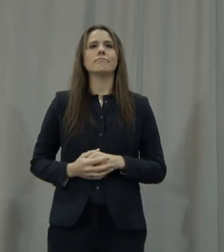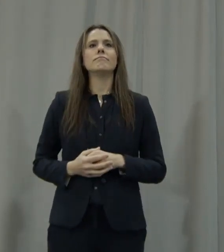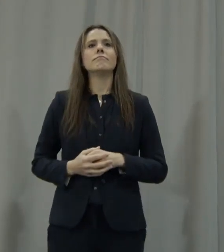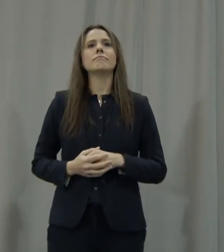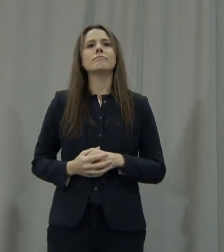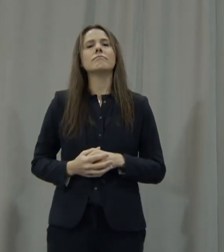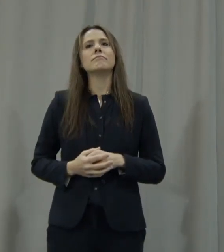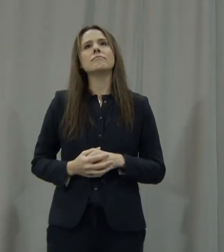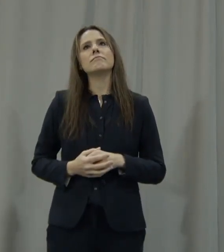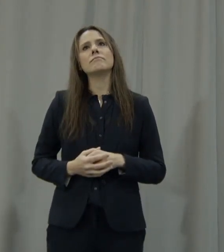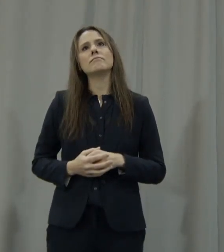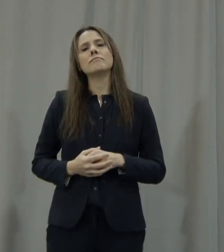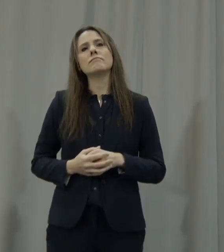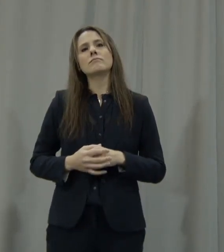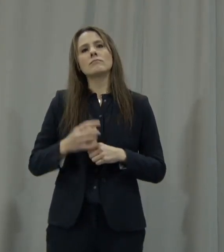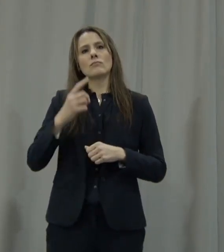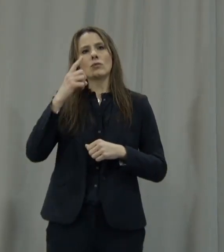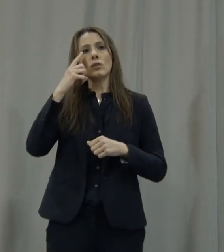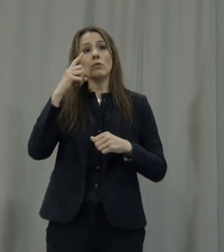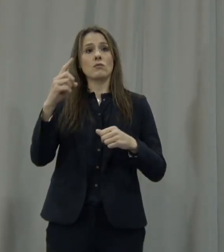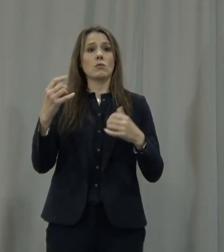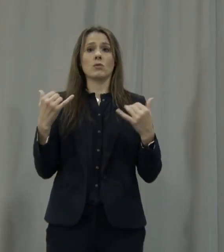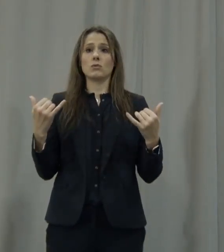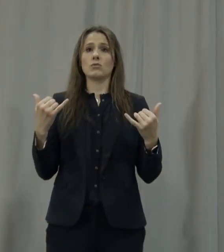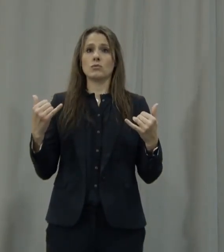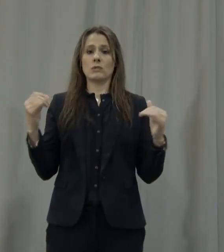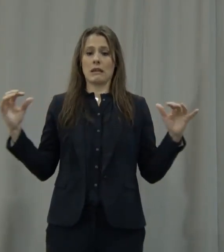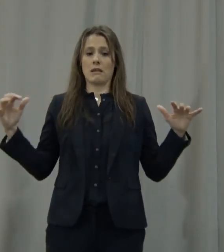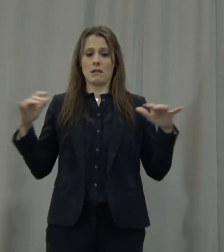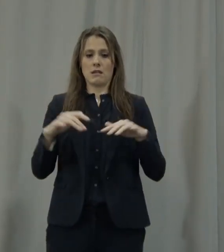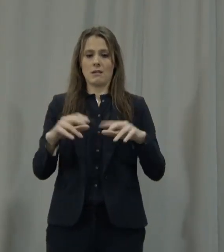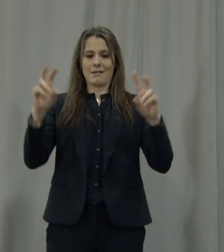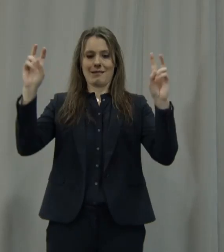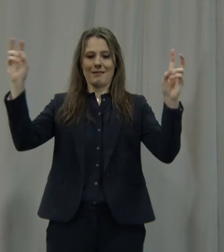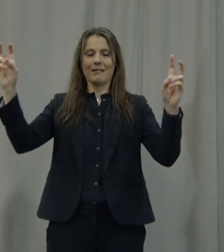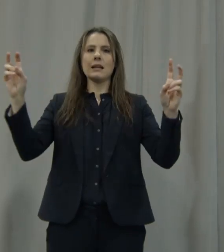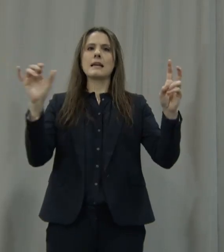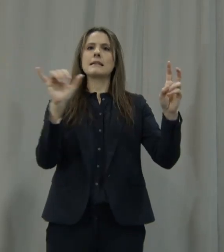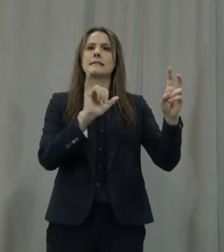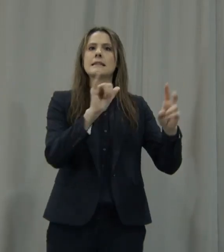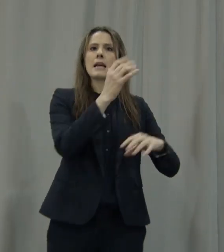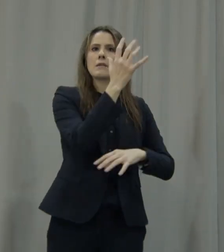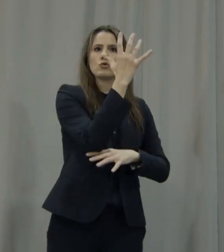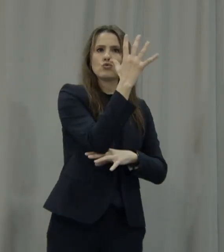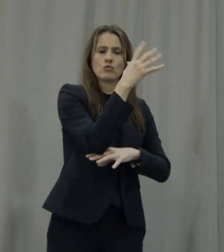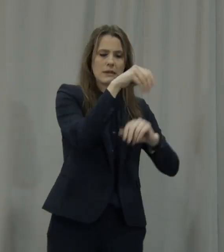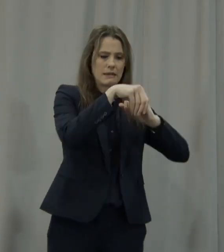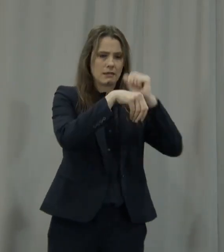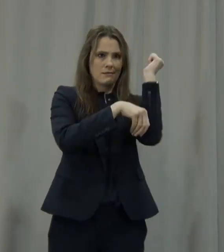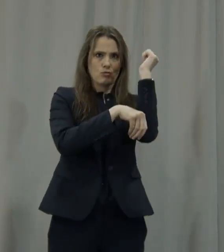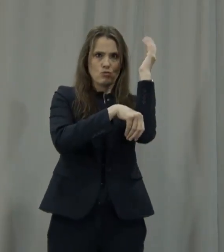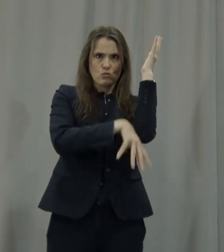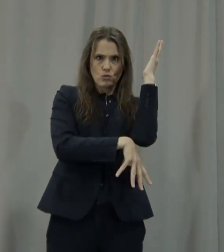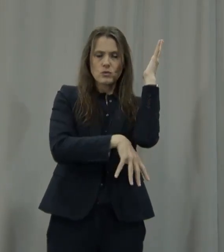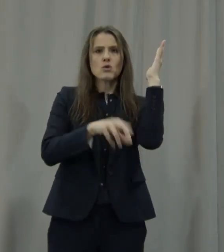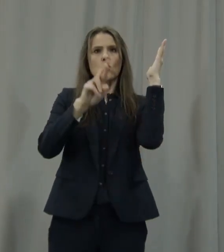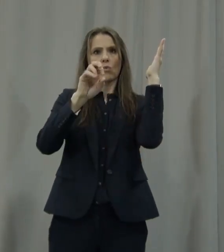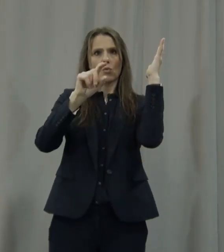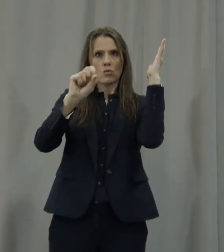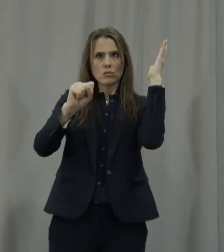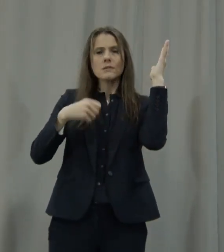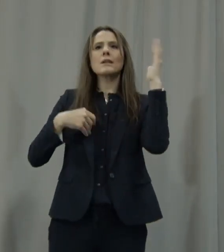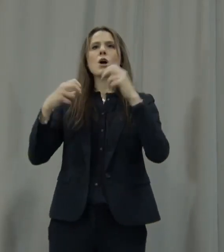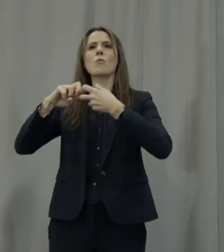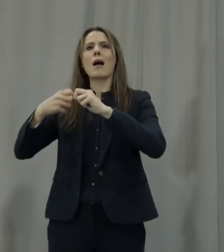The theme of today's gathering, like trees, problems have roots, invites us to